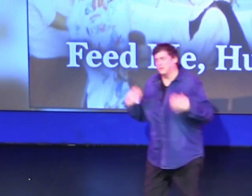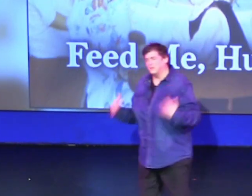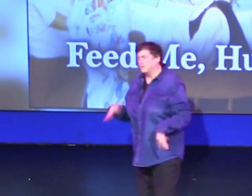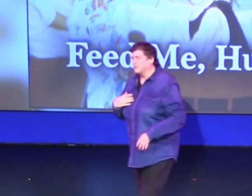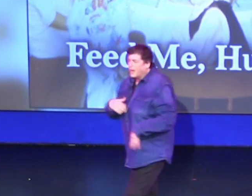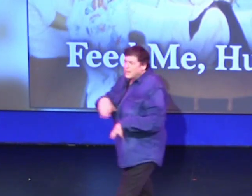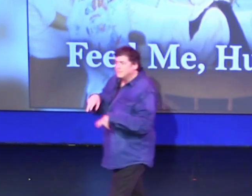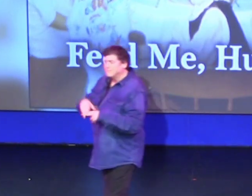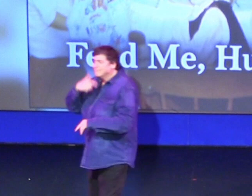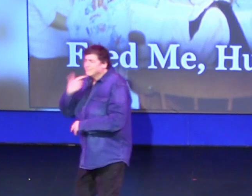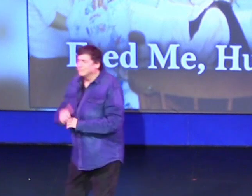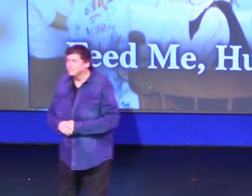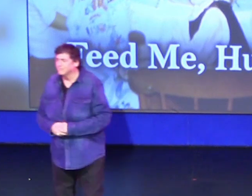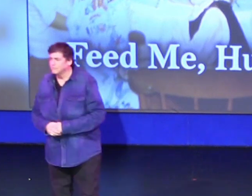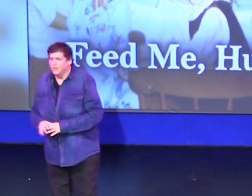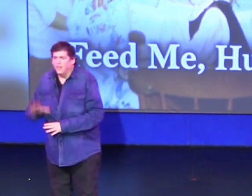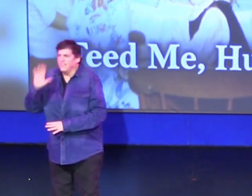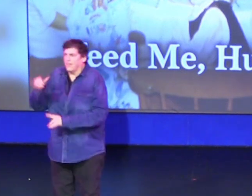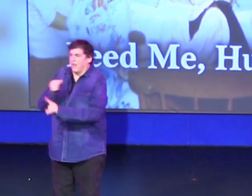Very experienced, well-known actor.